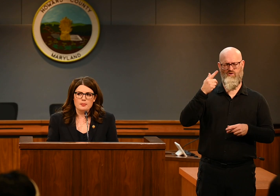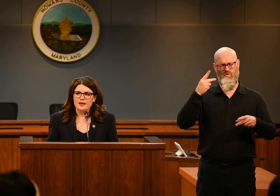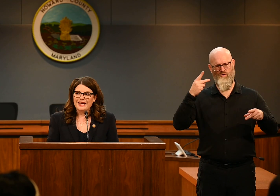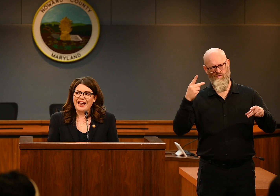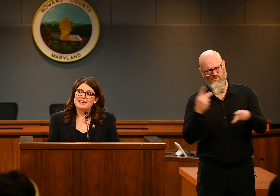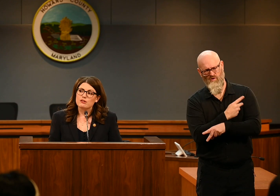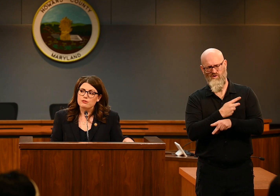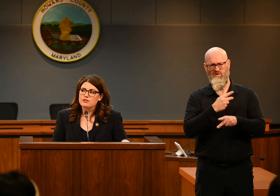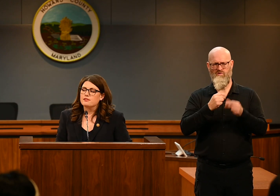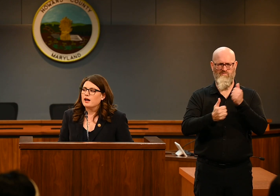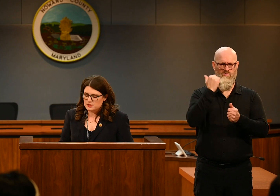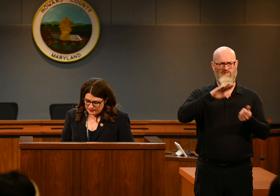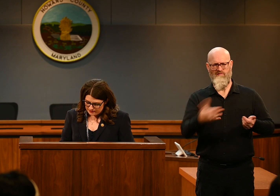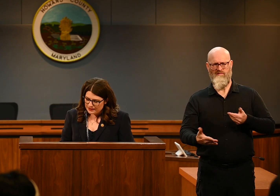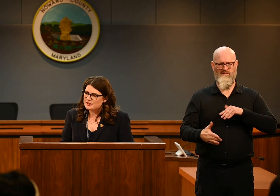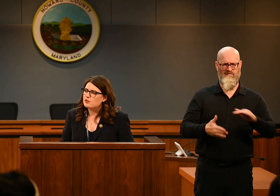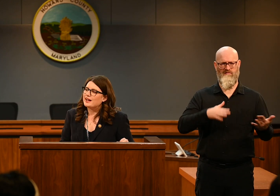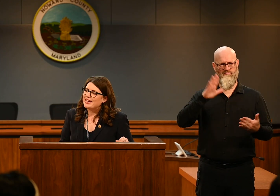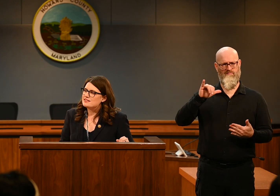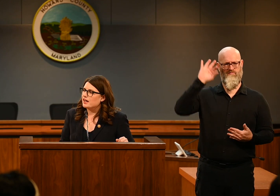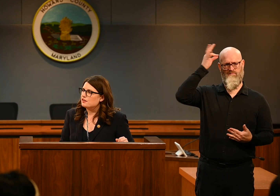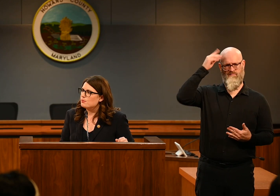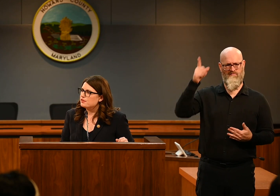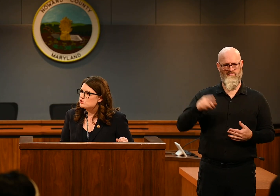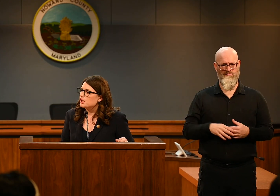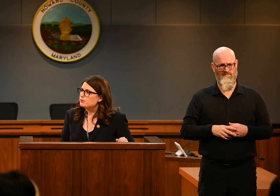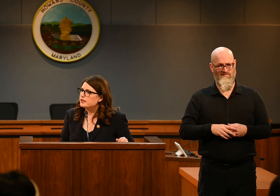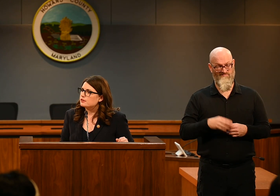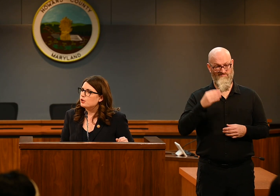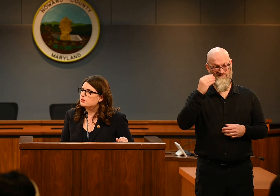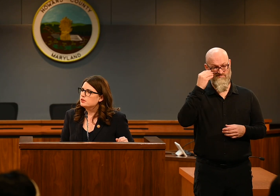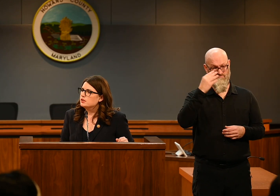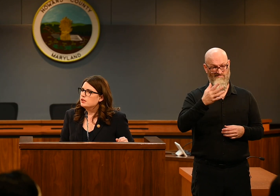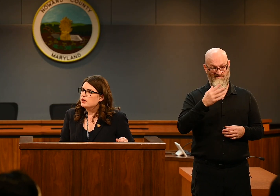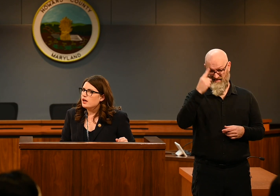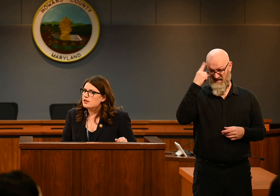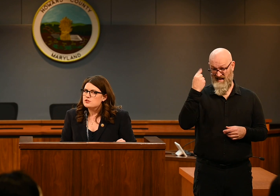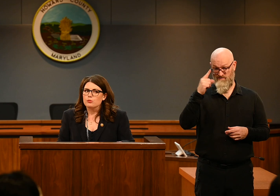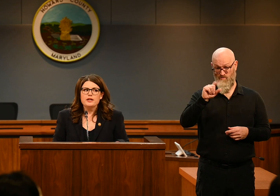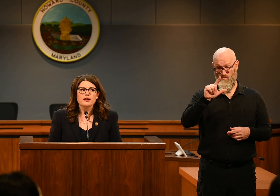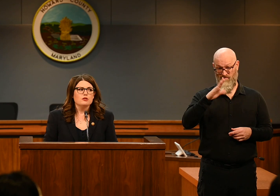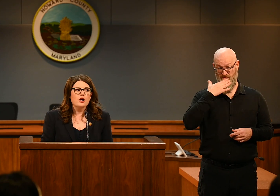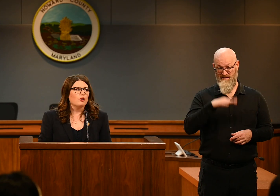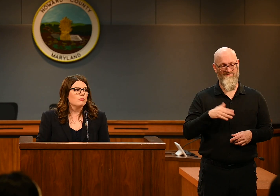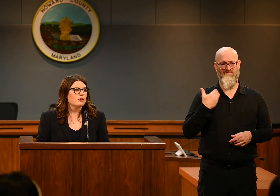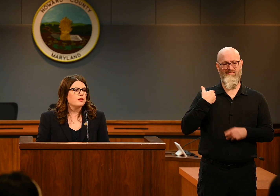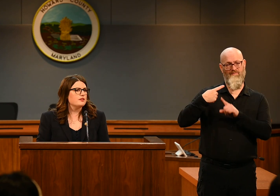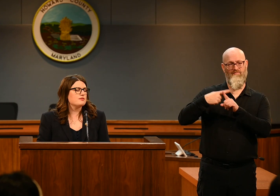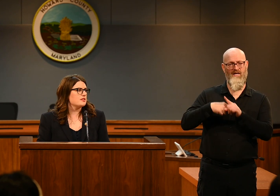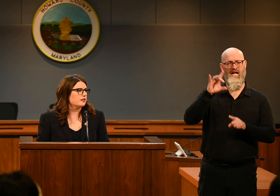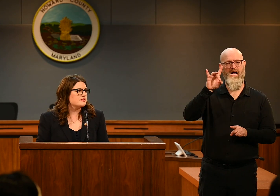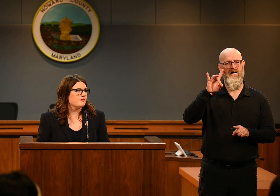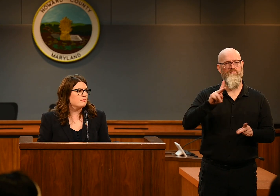custody. And if we thought that was bad, another 8 died in the month of January alone. So we know